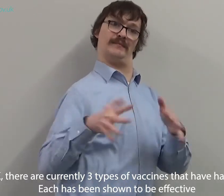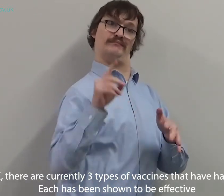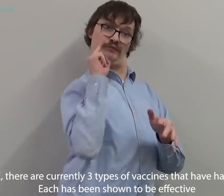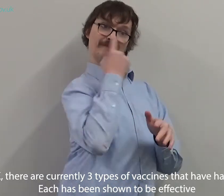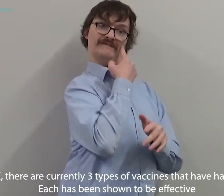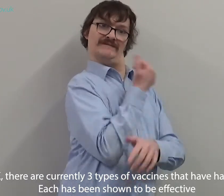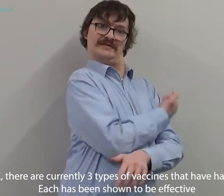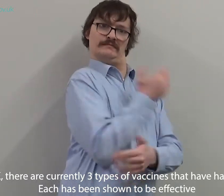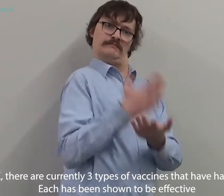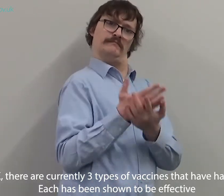Each has been shown to be effective.